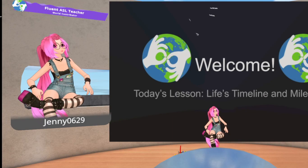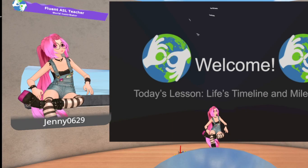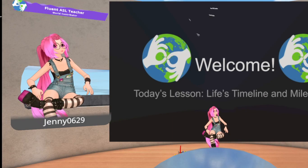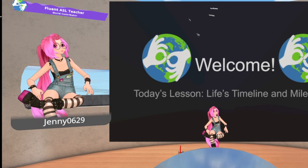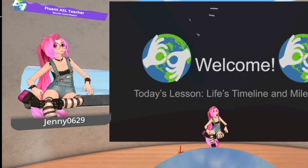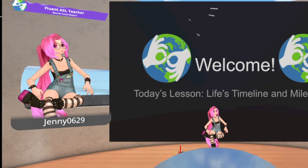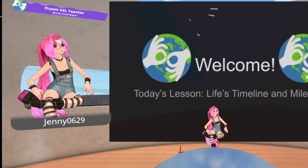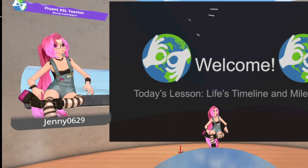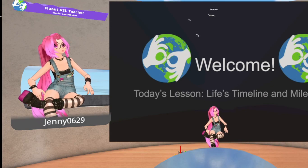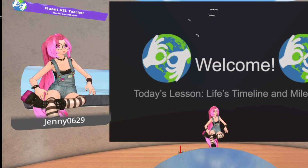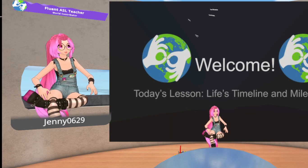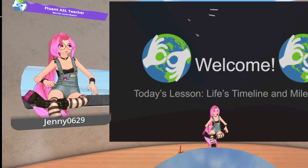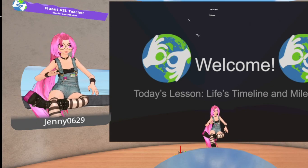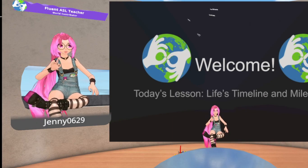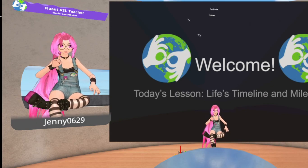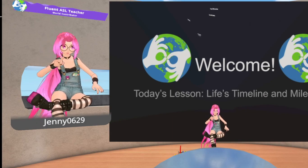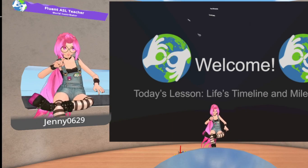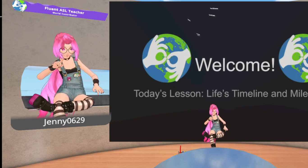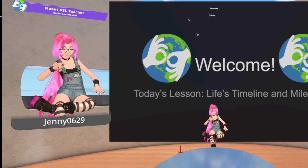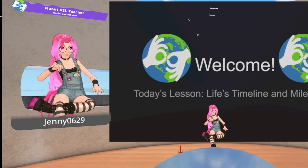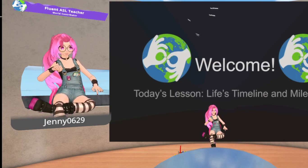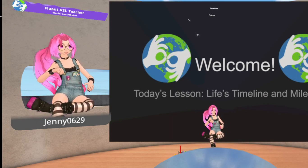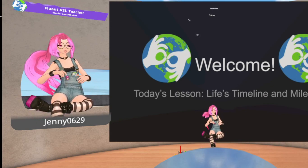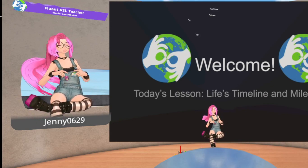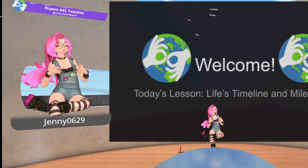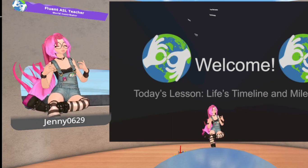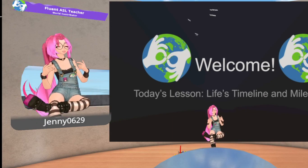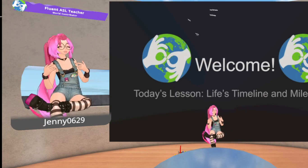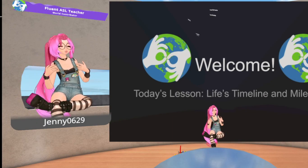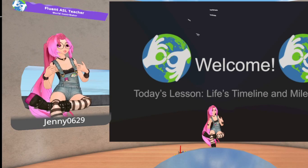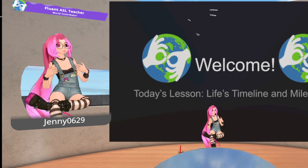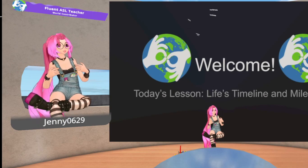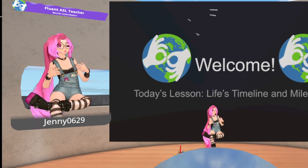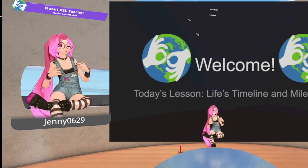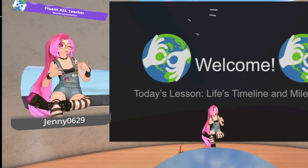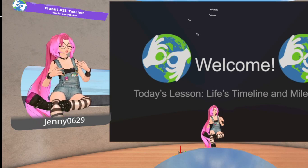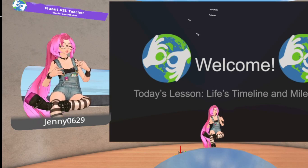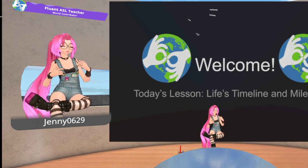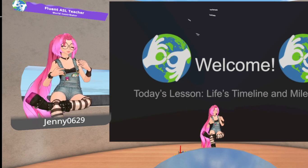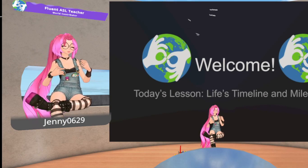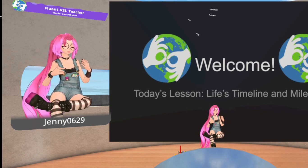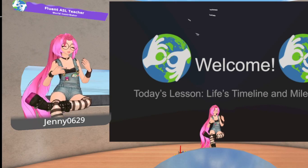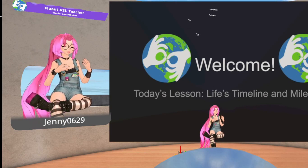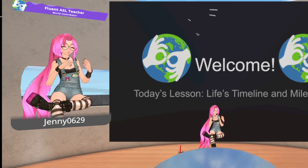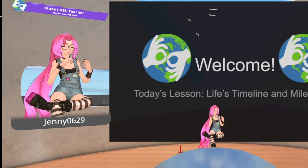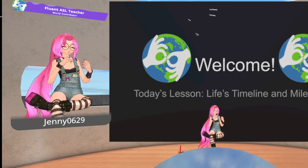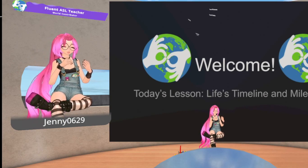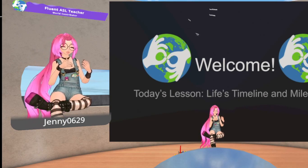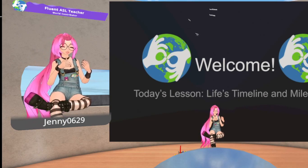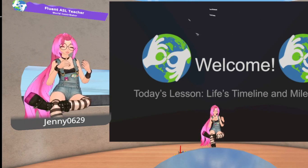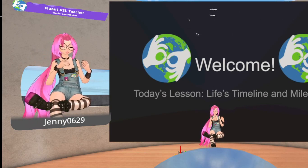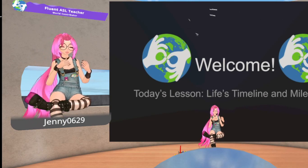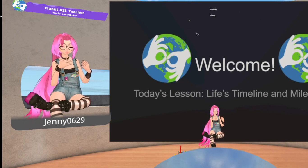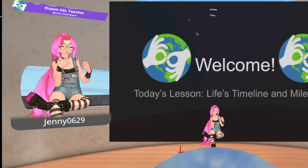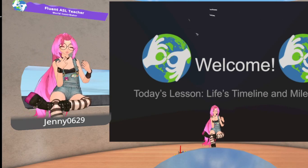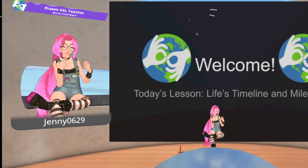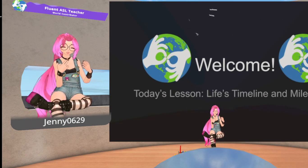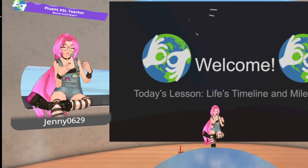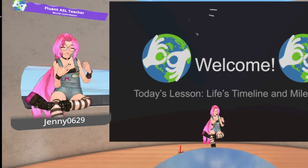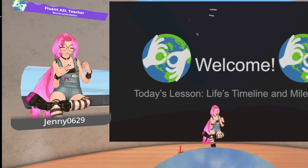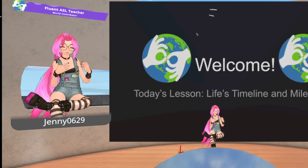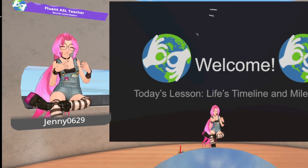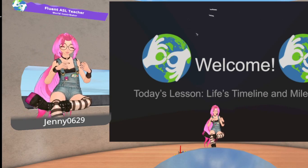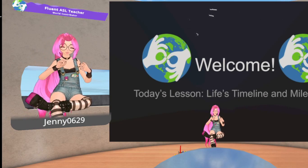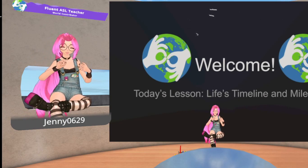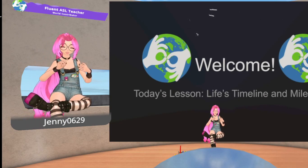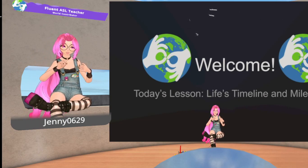yeah. I think questions is also a really big one. So, you like in verbal